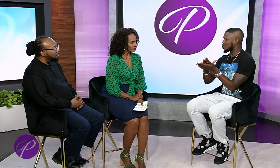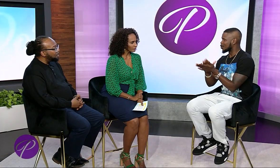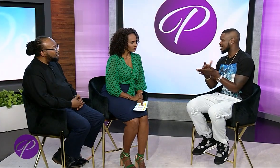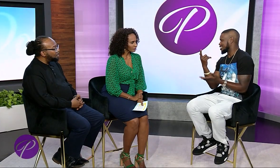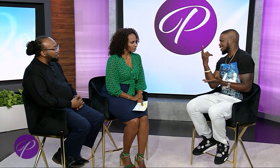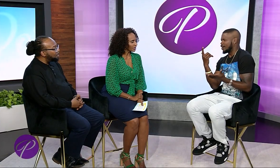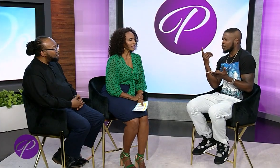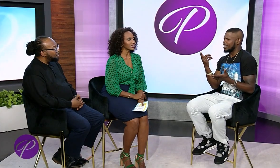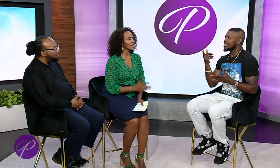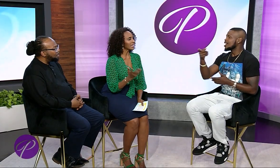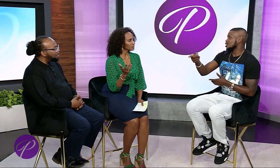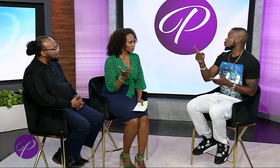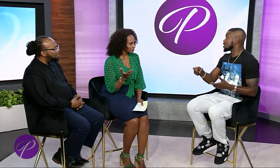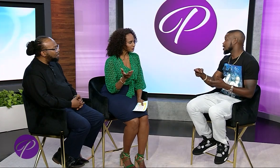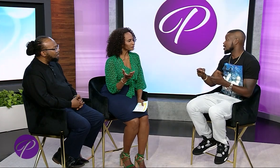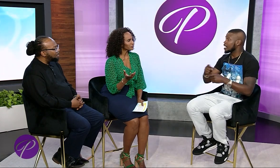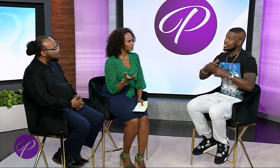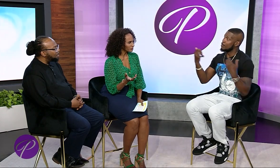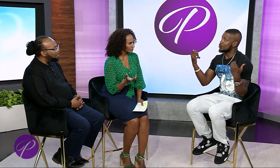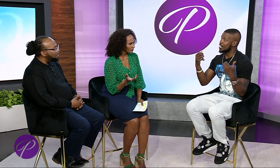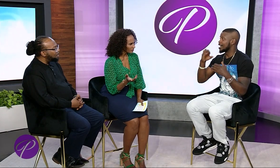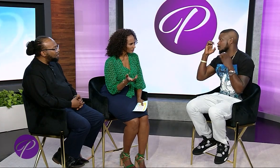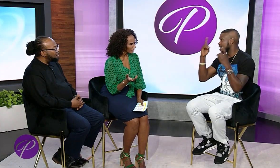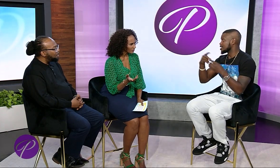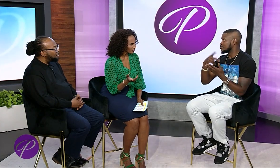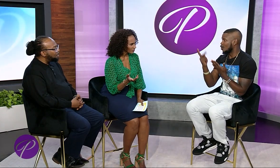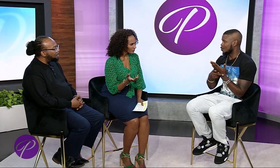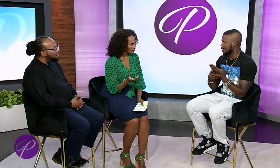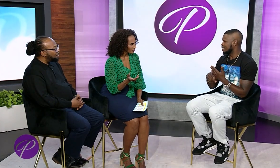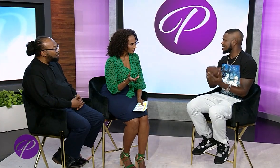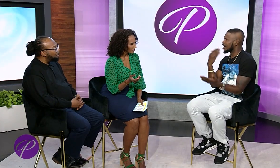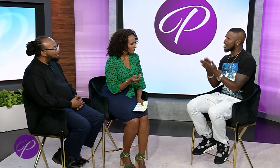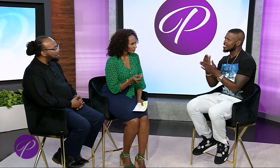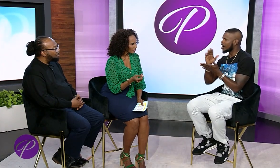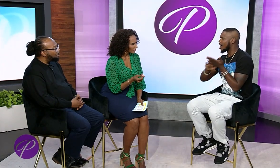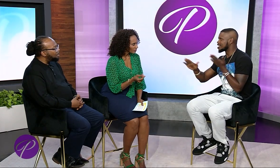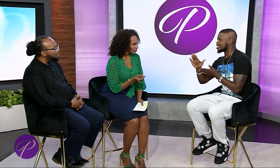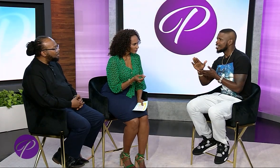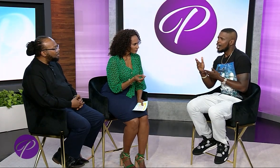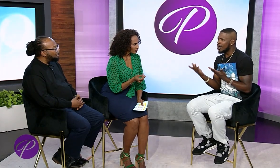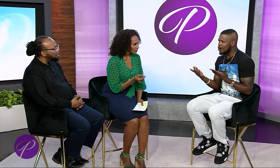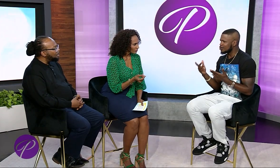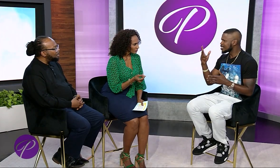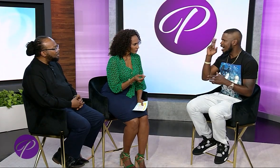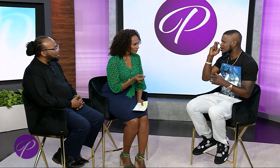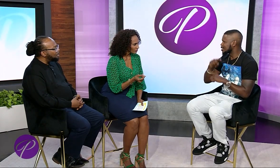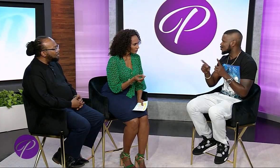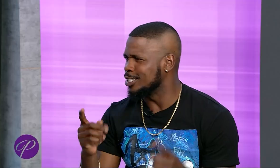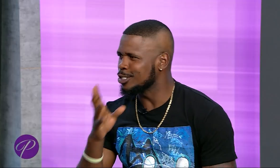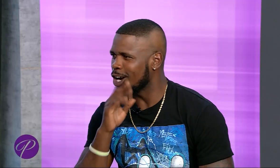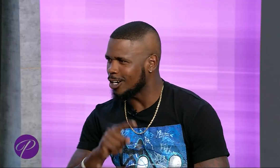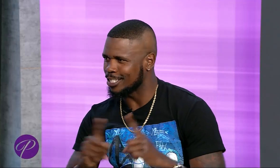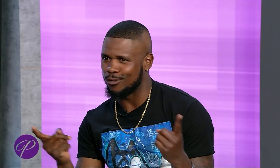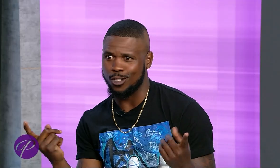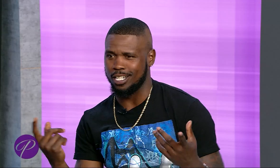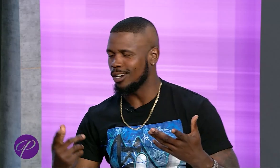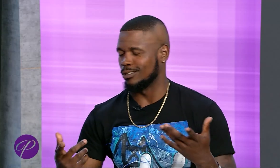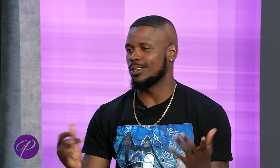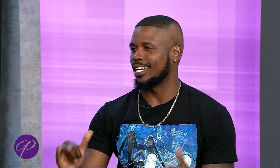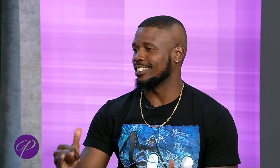And it's like, okay, you need a separate education program. And then I got to college. Oh, you sound different. You talk different. Oh, okay. I